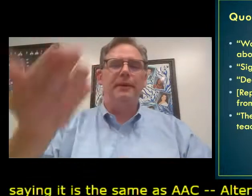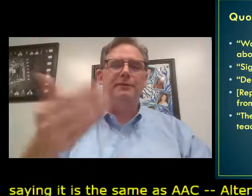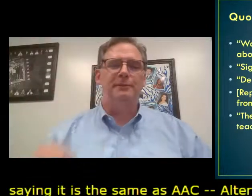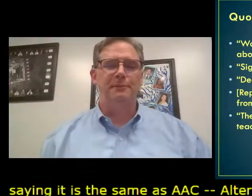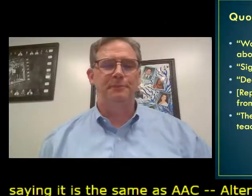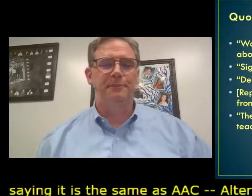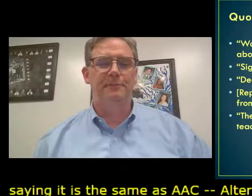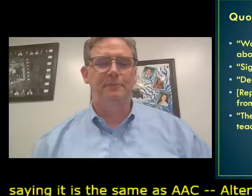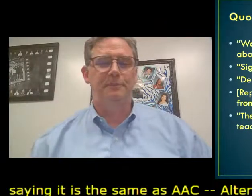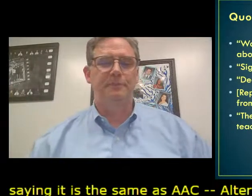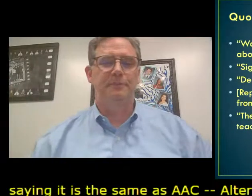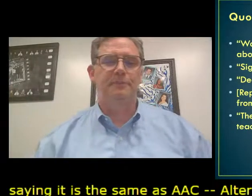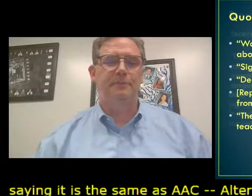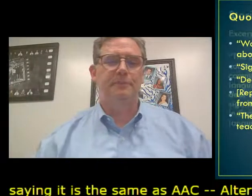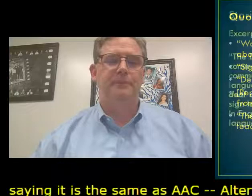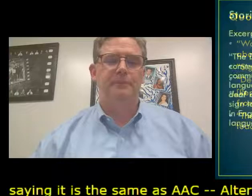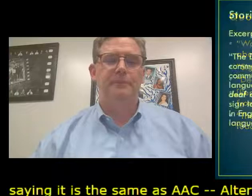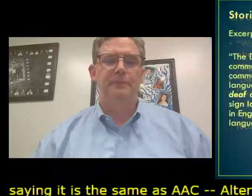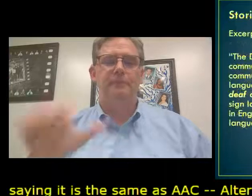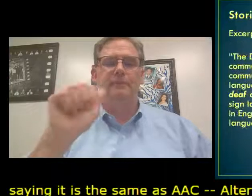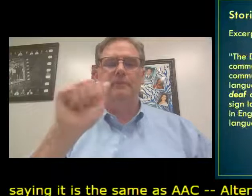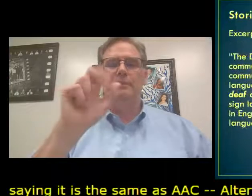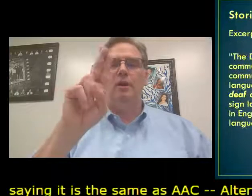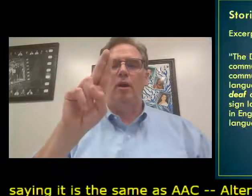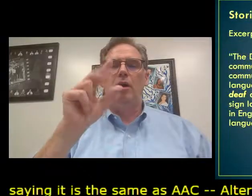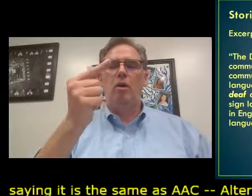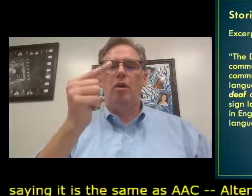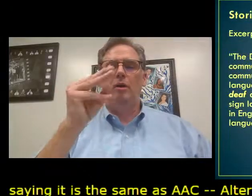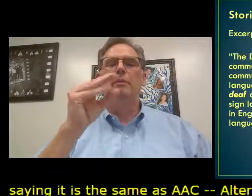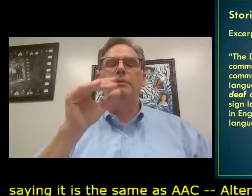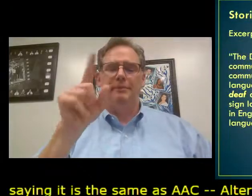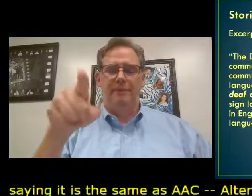AAC. Alternative augmentative communication.